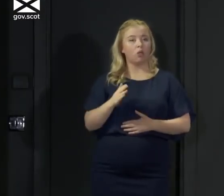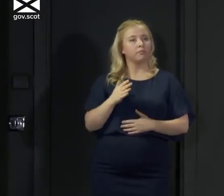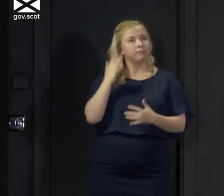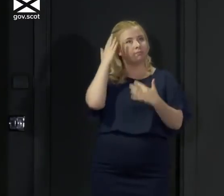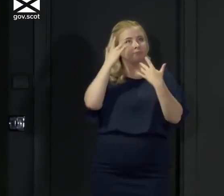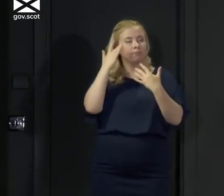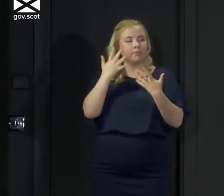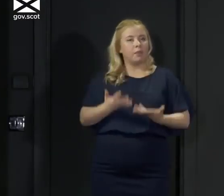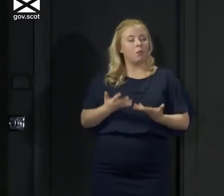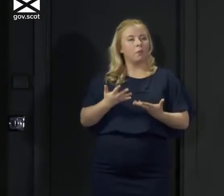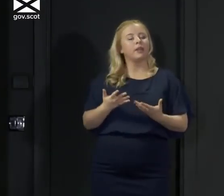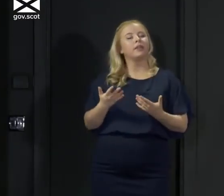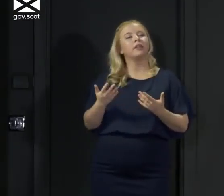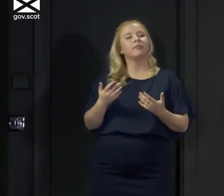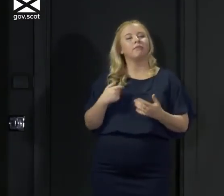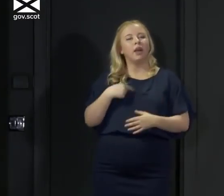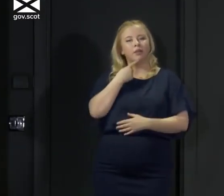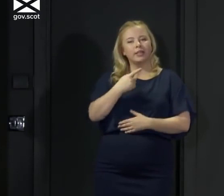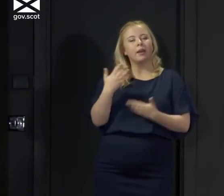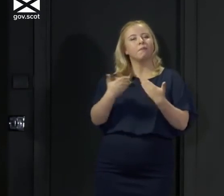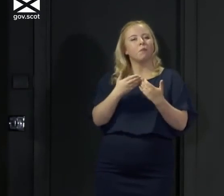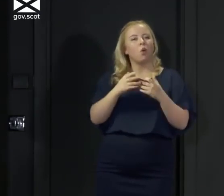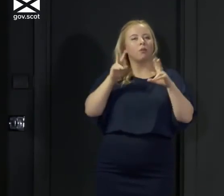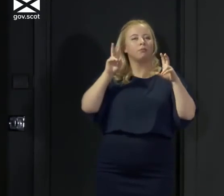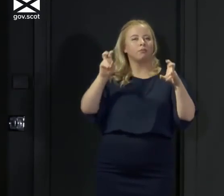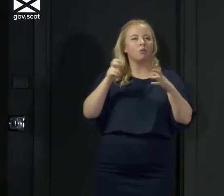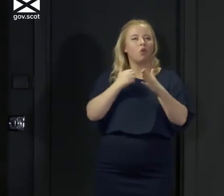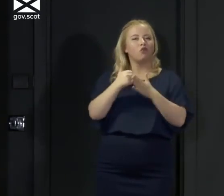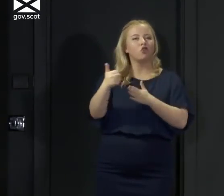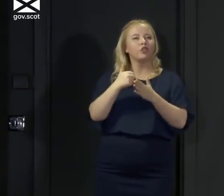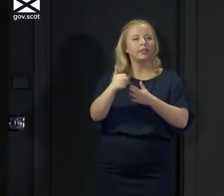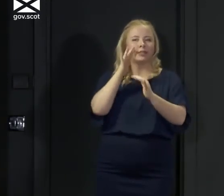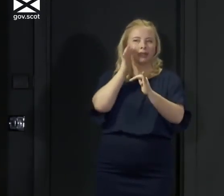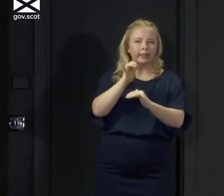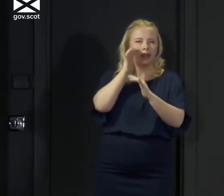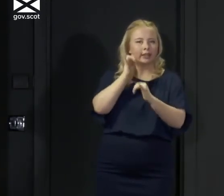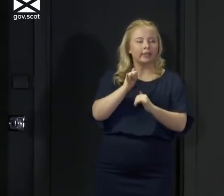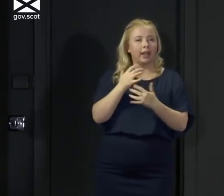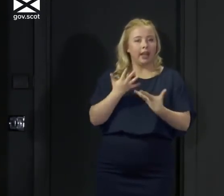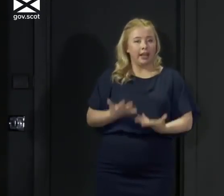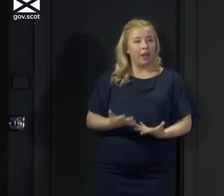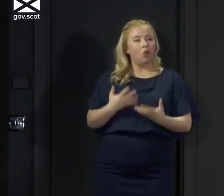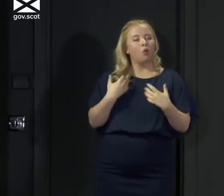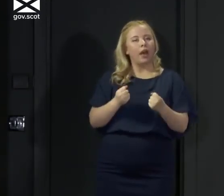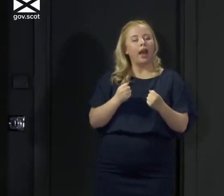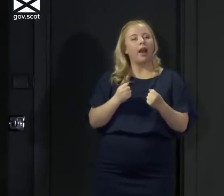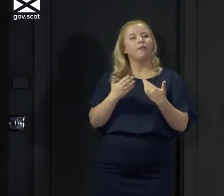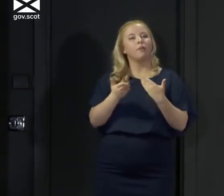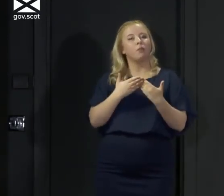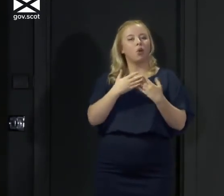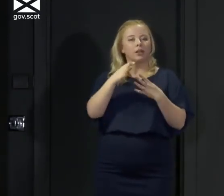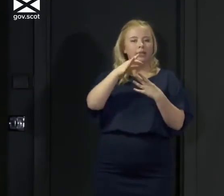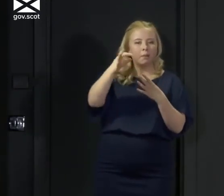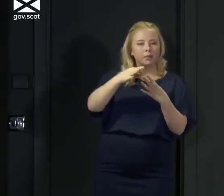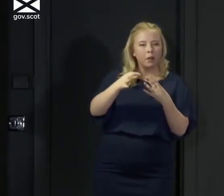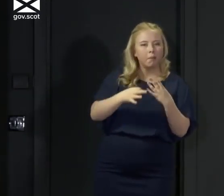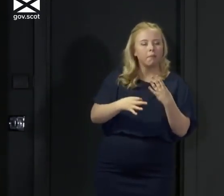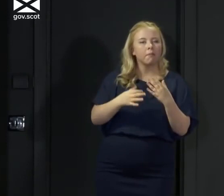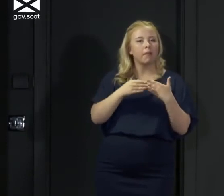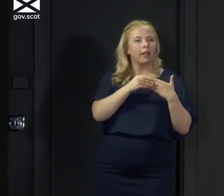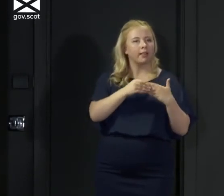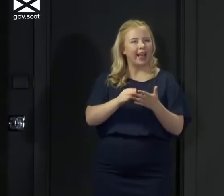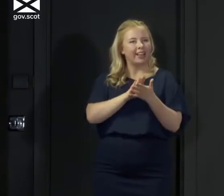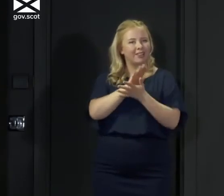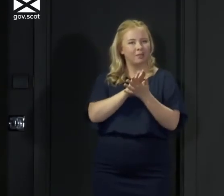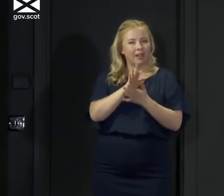consideration. What I would describe more as routine testing. So we have testing right now that is symptom driven. The people we're asking to